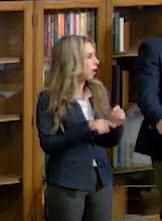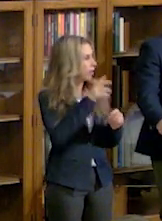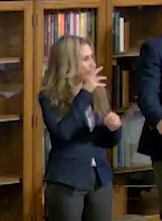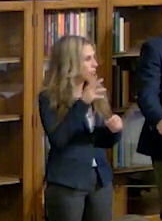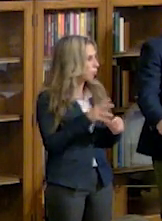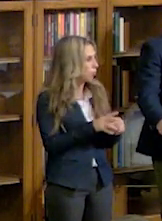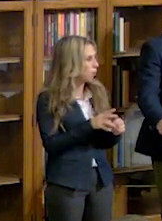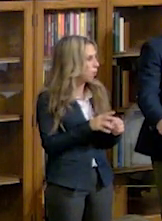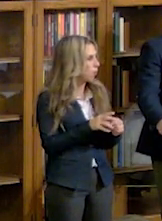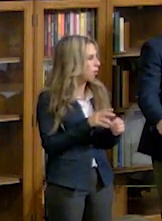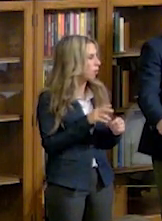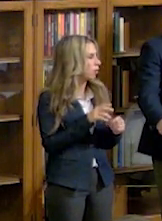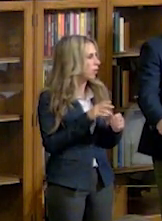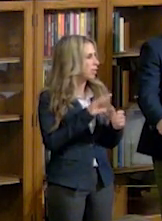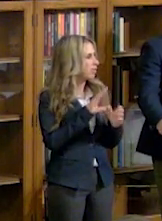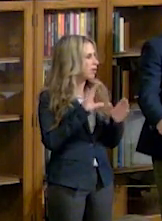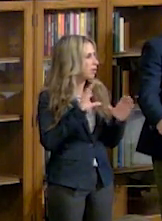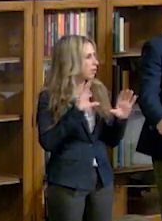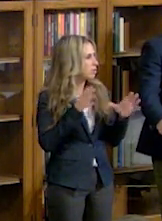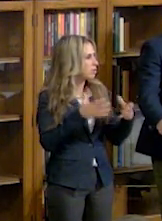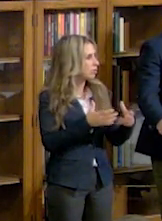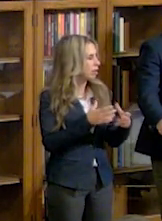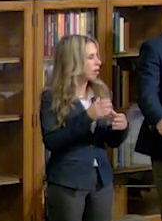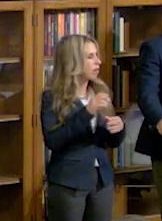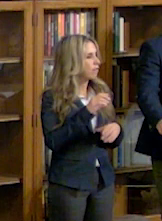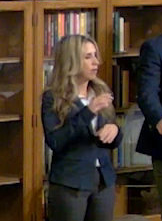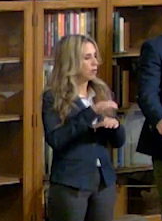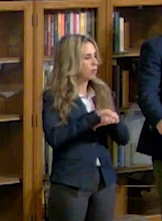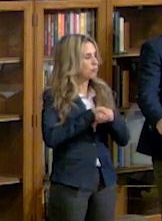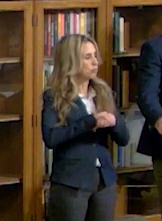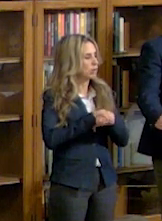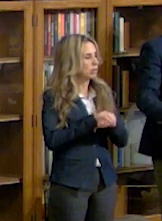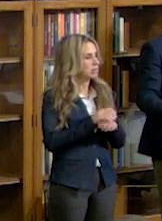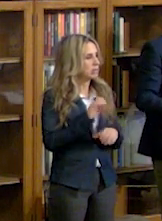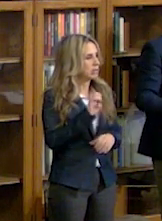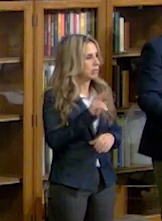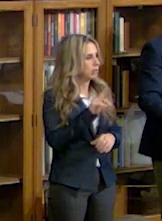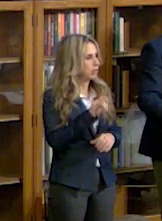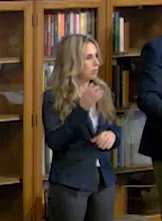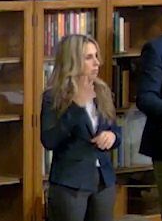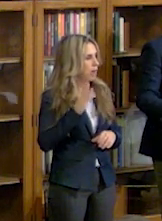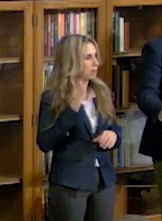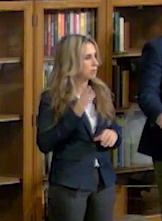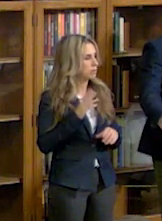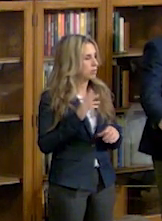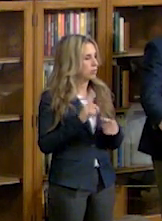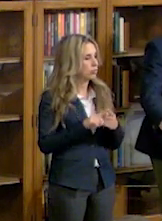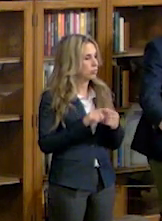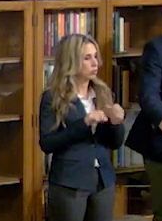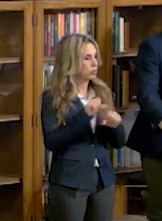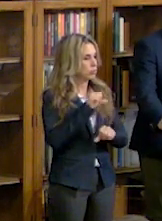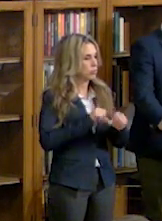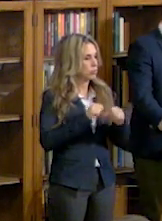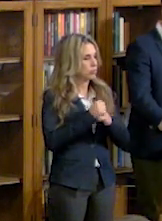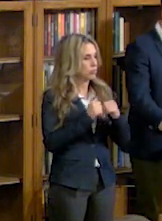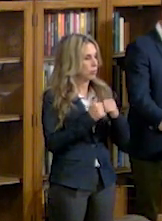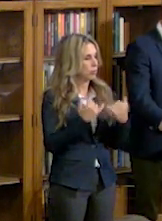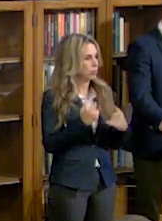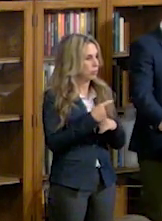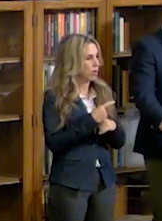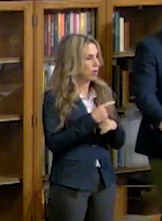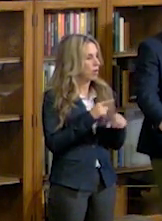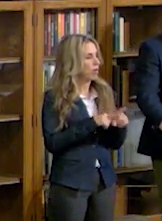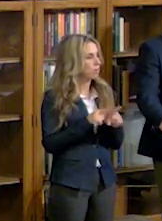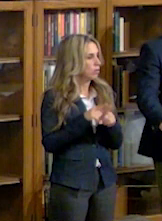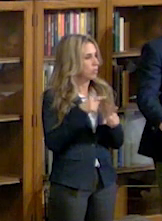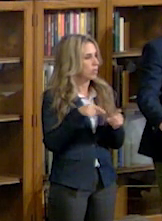the continuing centrality of Britain's Imperial past to its social structures today but they have also demanded that they